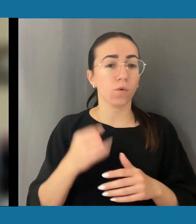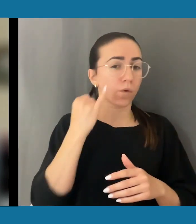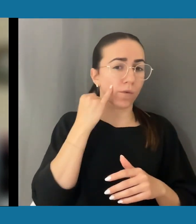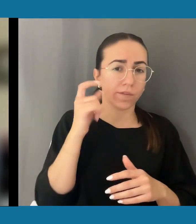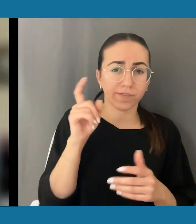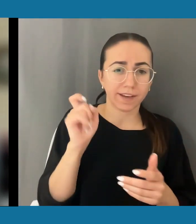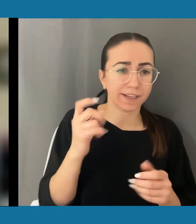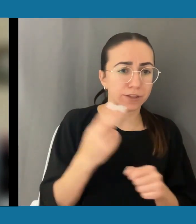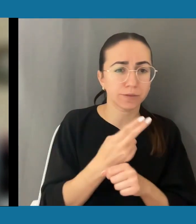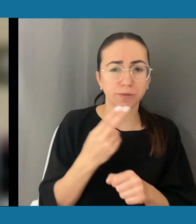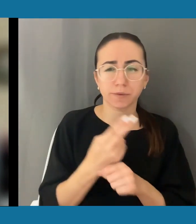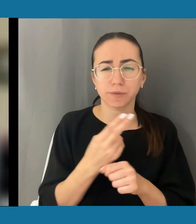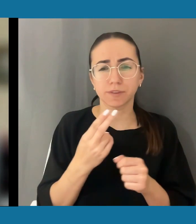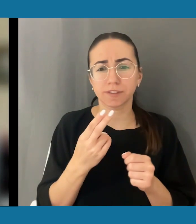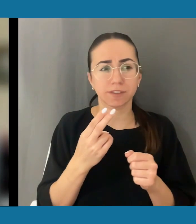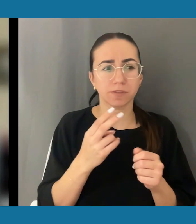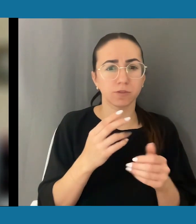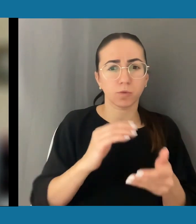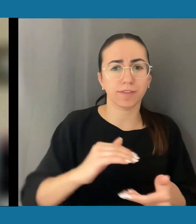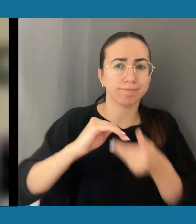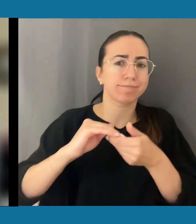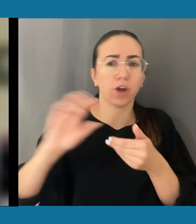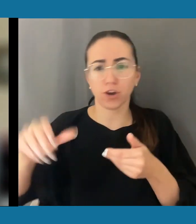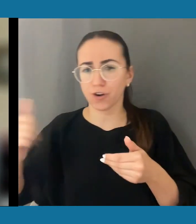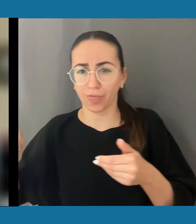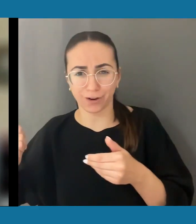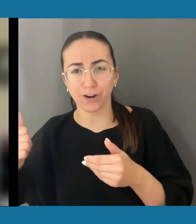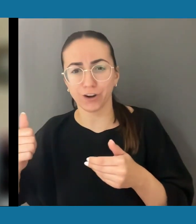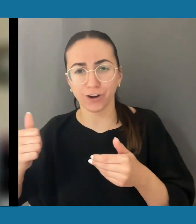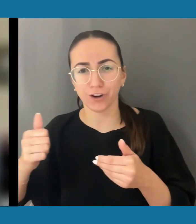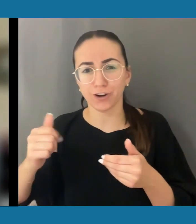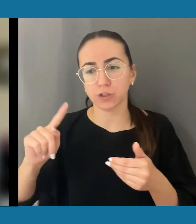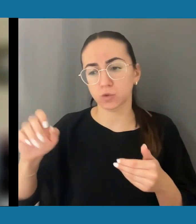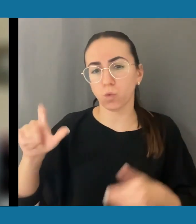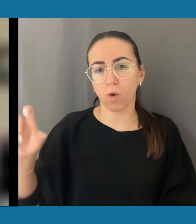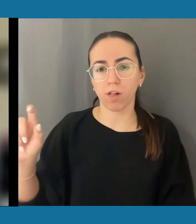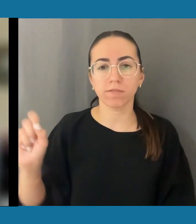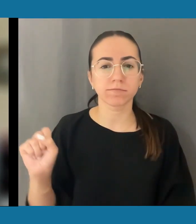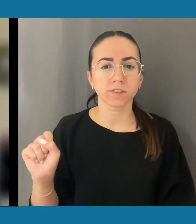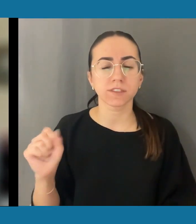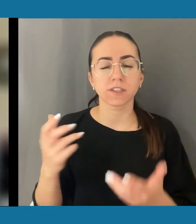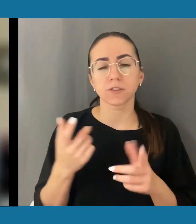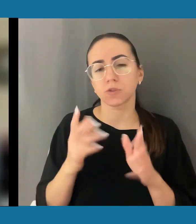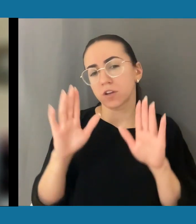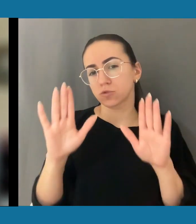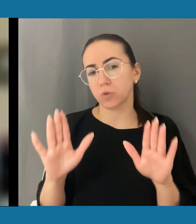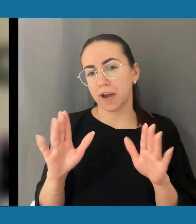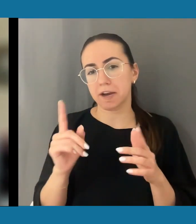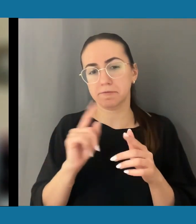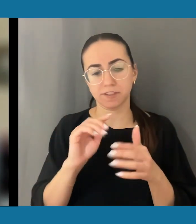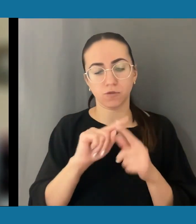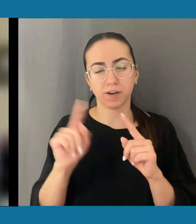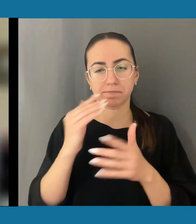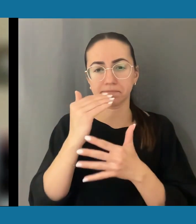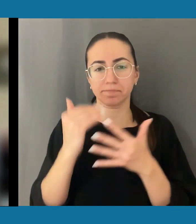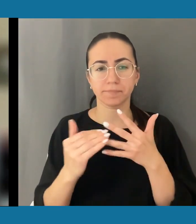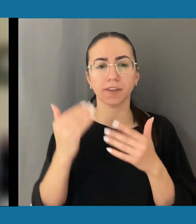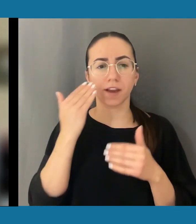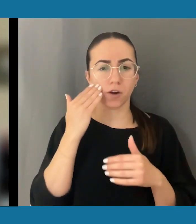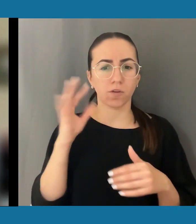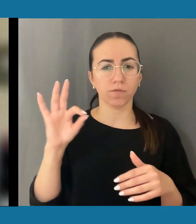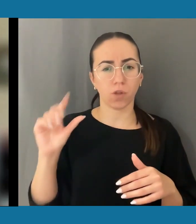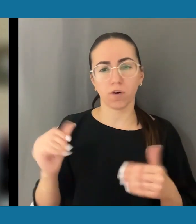in conjunction with another tool as well. So that's a great source. There's several of those checklists I know that float around